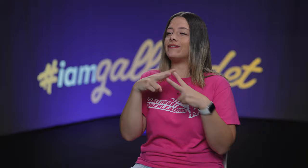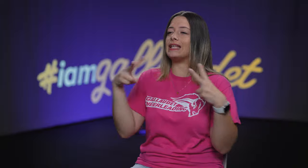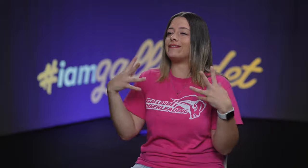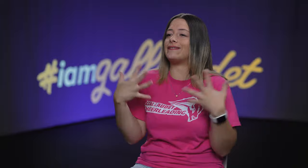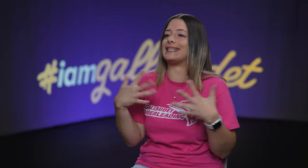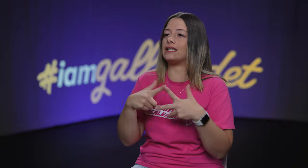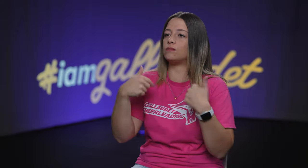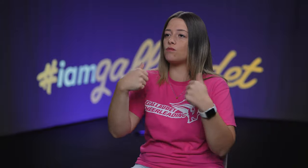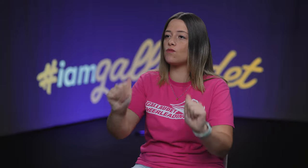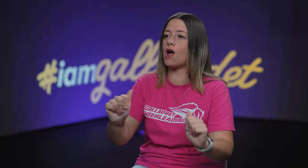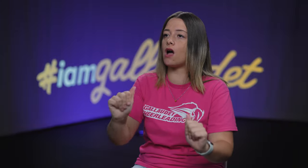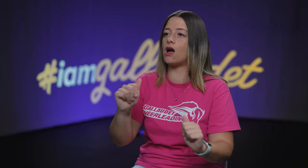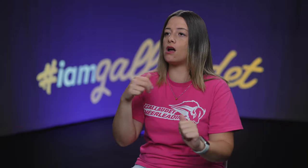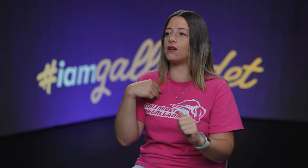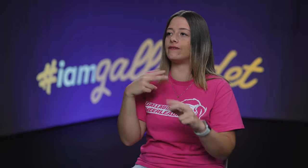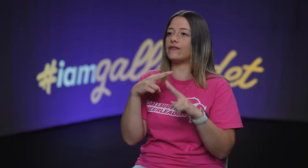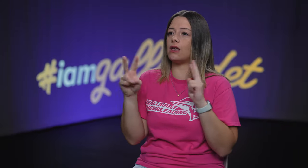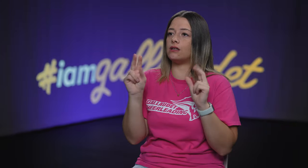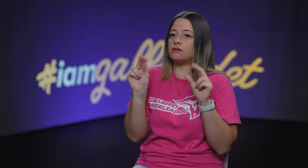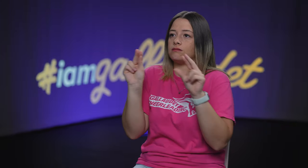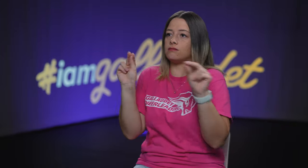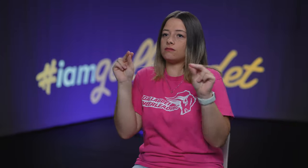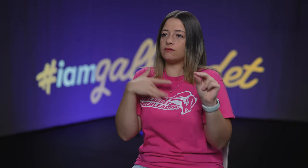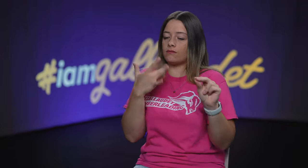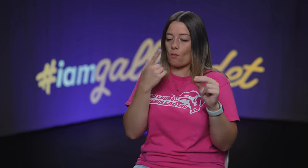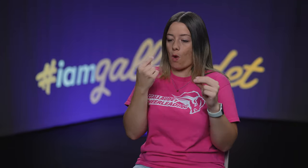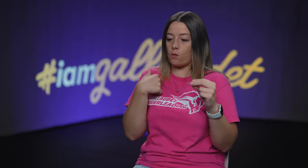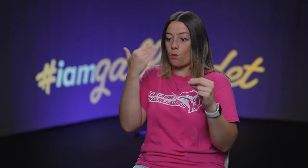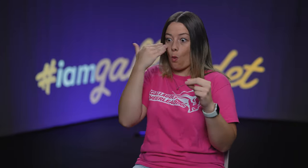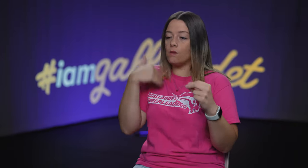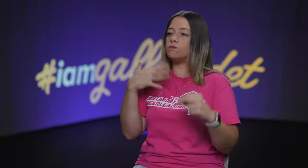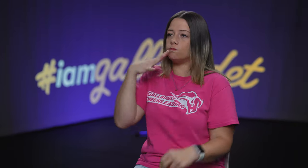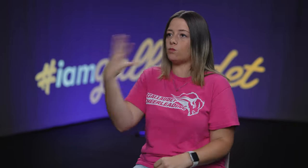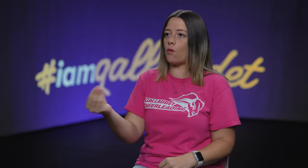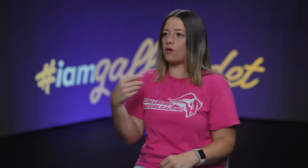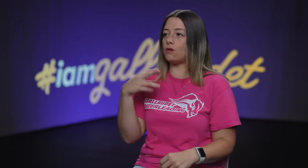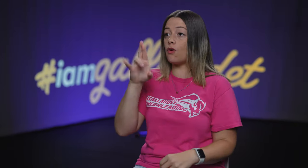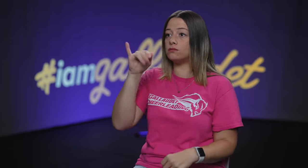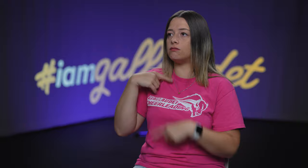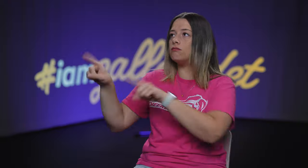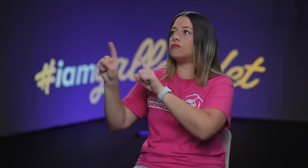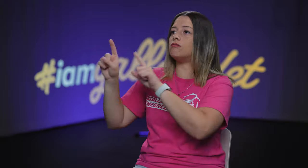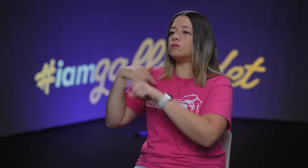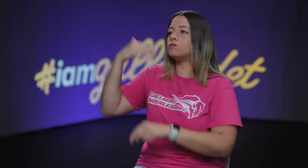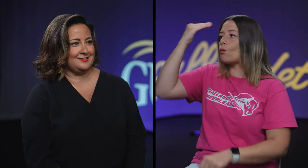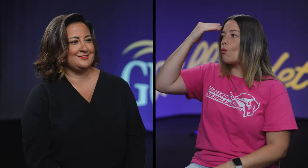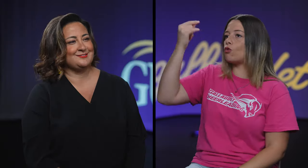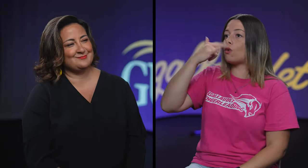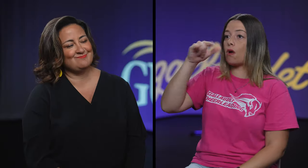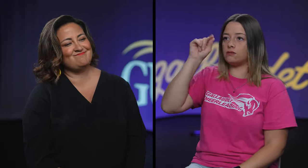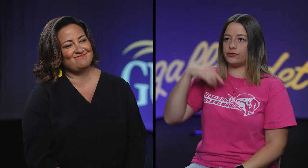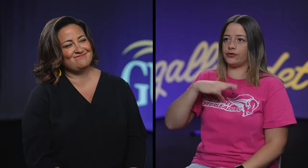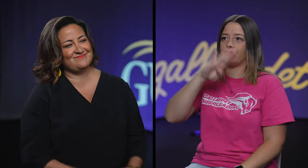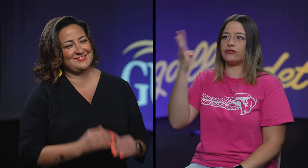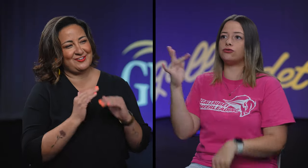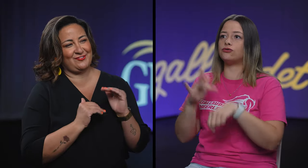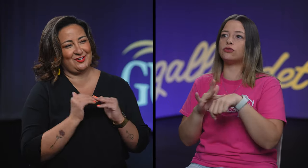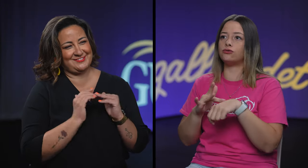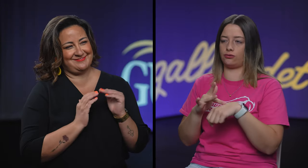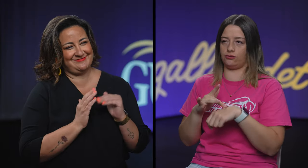was afraid to try, and I wanted to stay with what I knew. I've been to RIT before, and I knew what it looked like. I'd never been to Gallaudet. It was what's